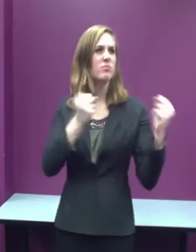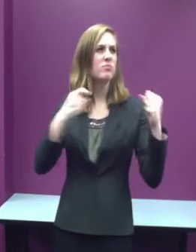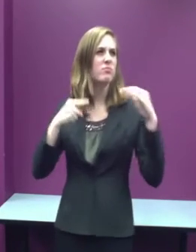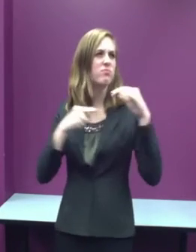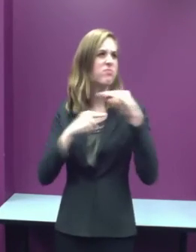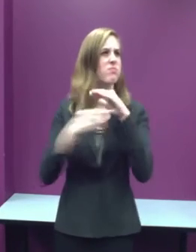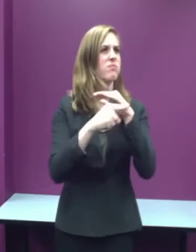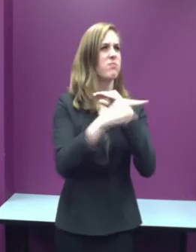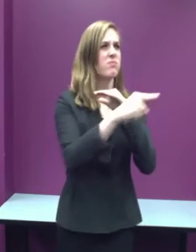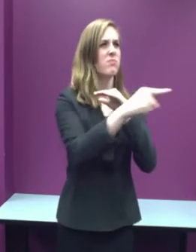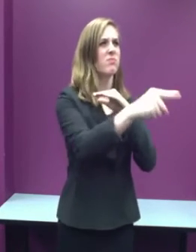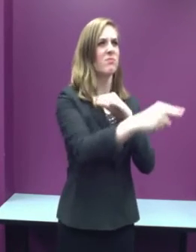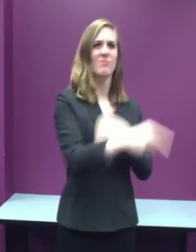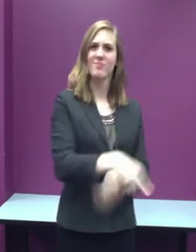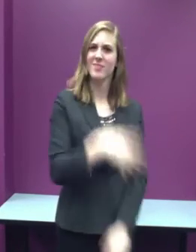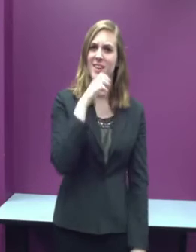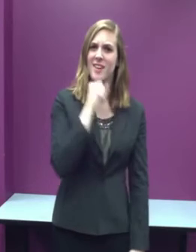He was only 28.